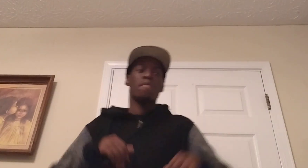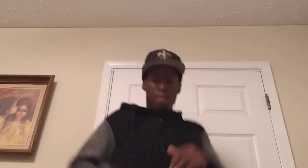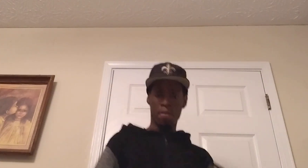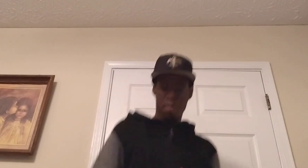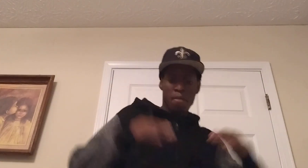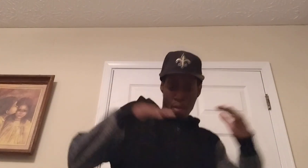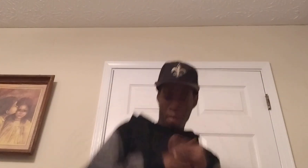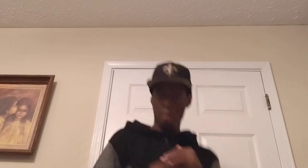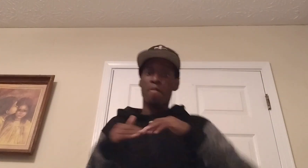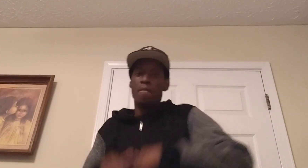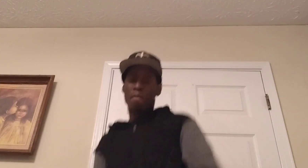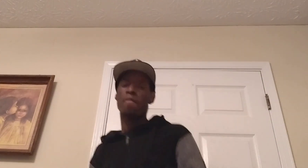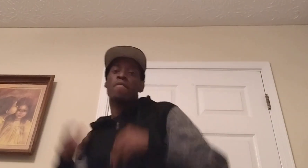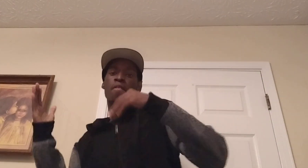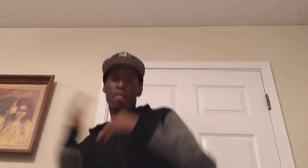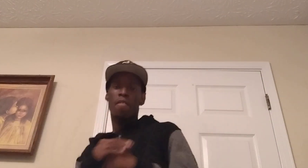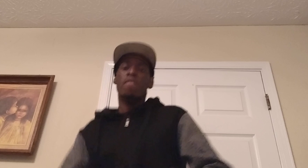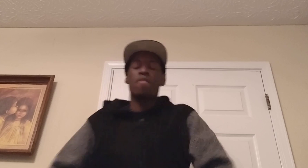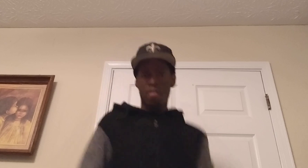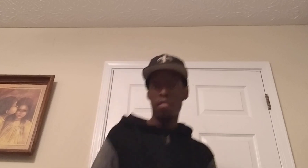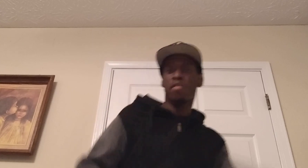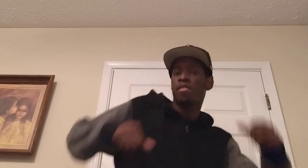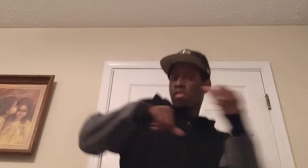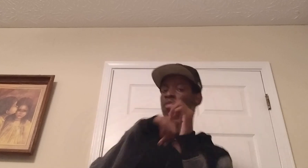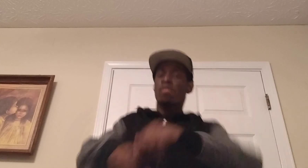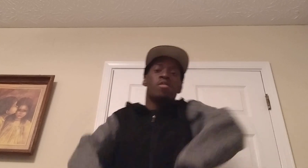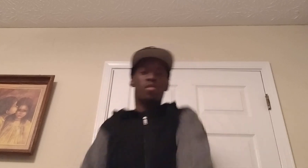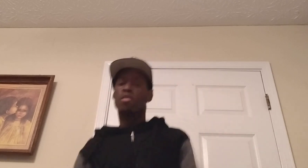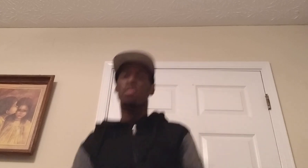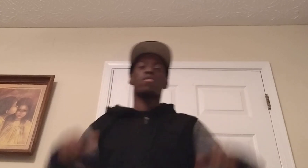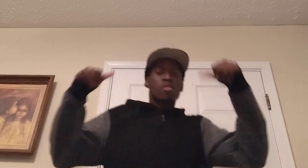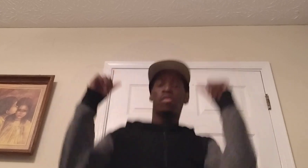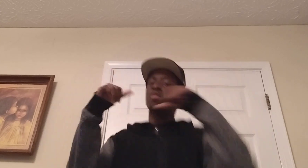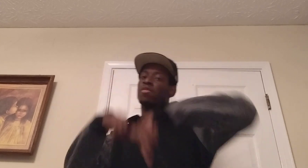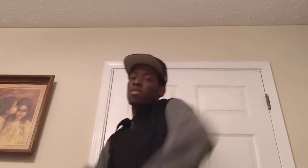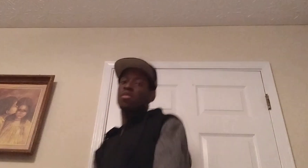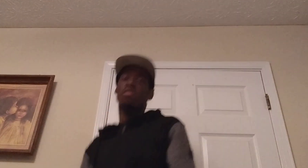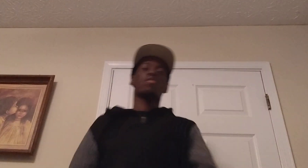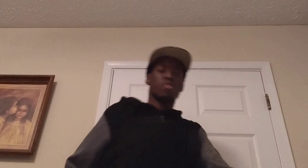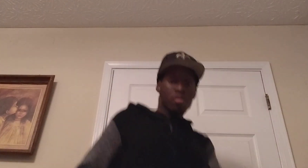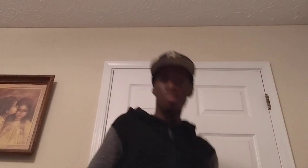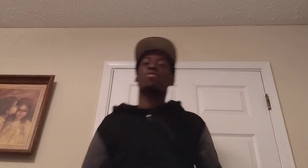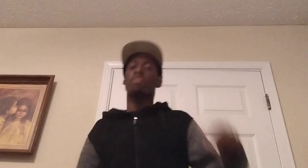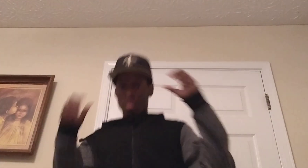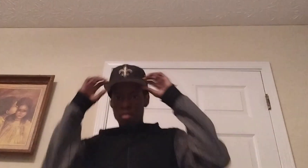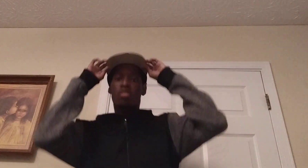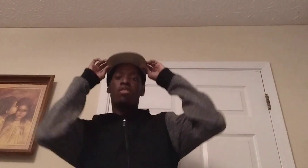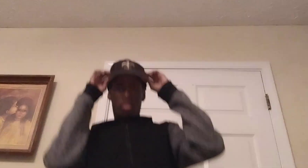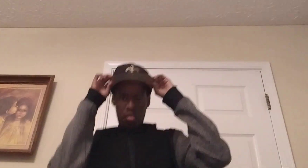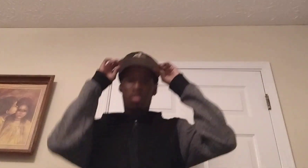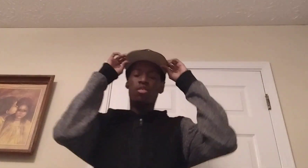You give your other girl a shove. Tell her you gon' call her, ask how it was, and she's gon' love it. Whoa,